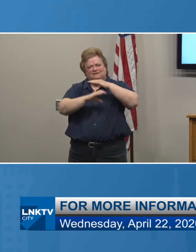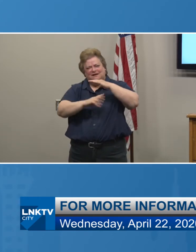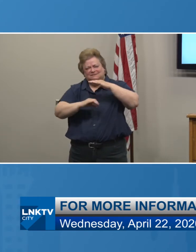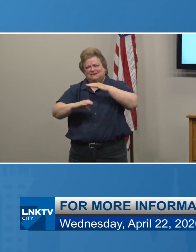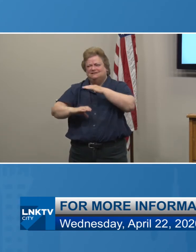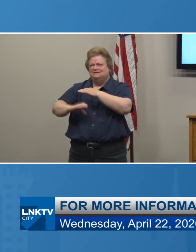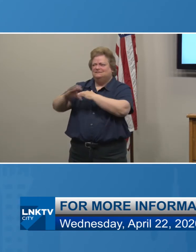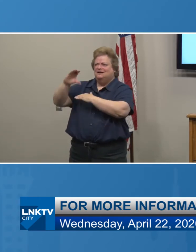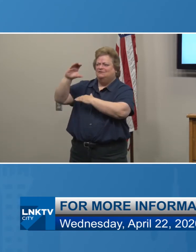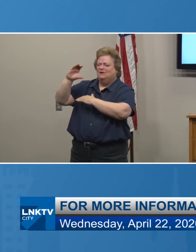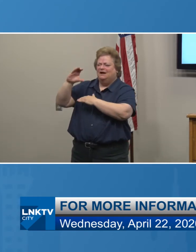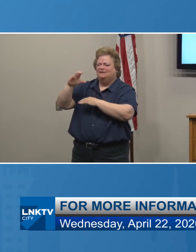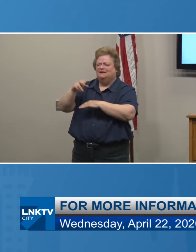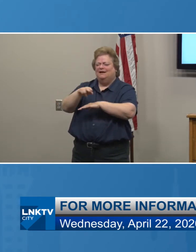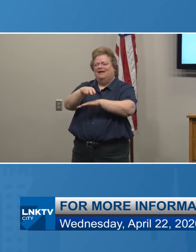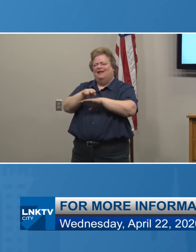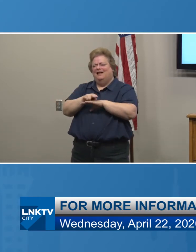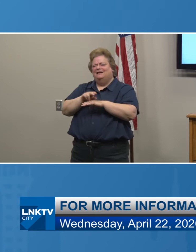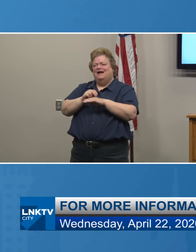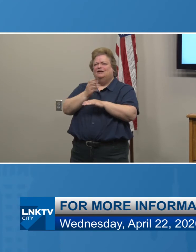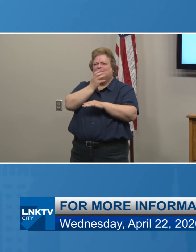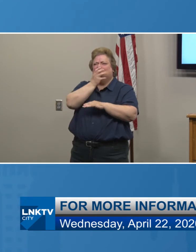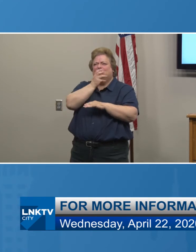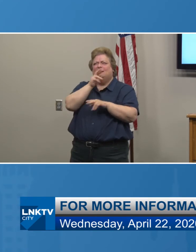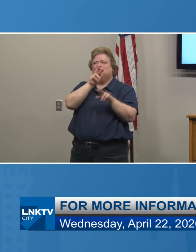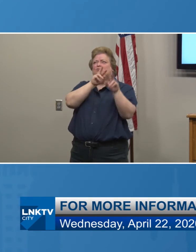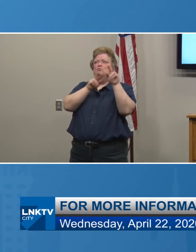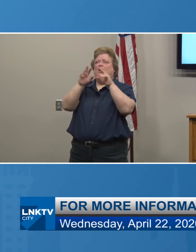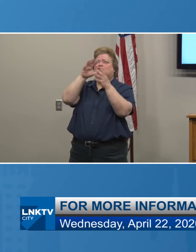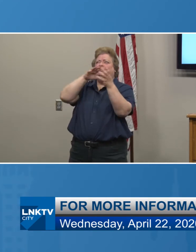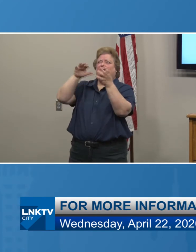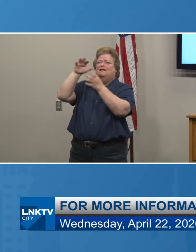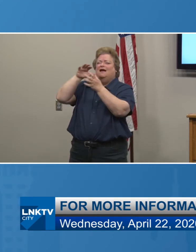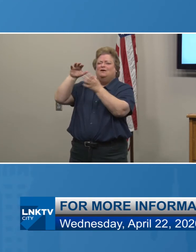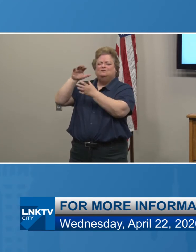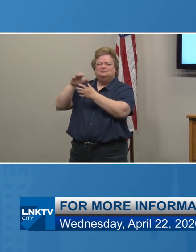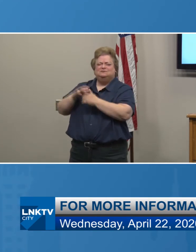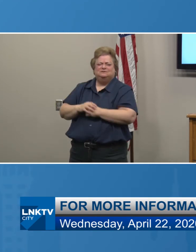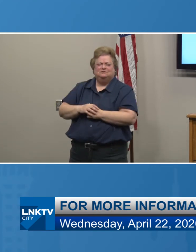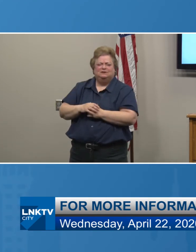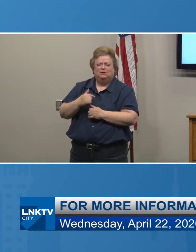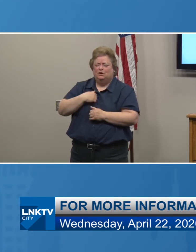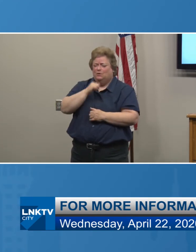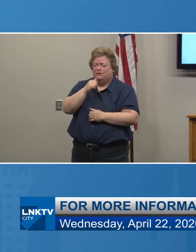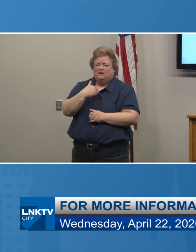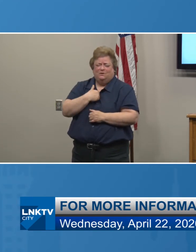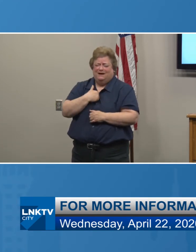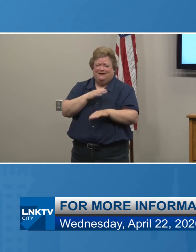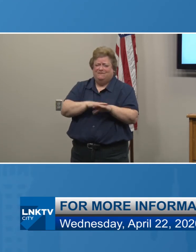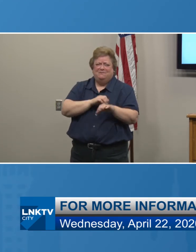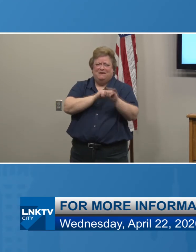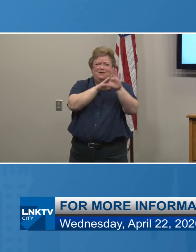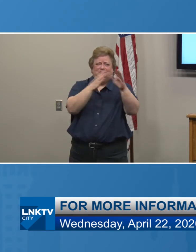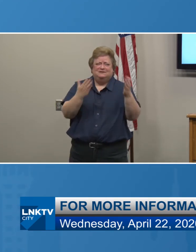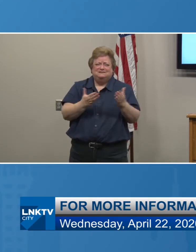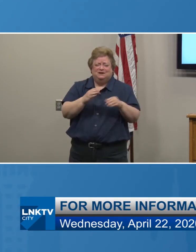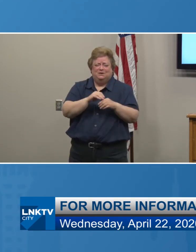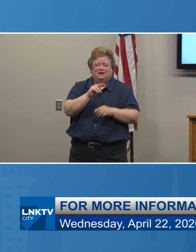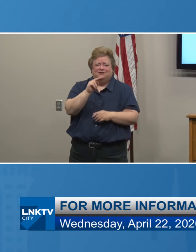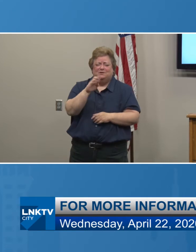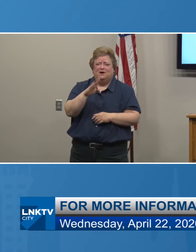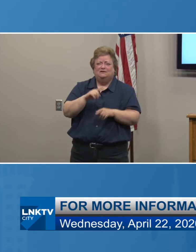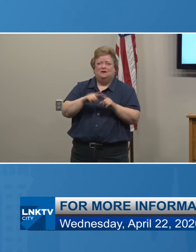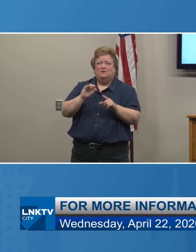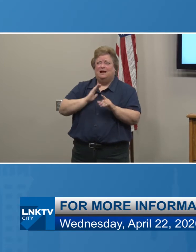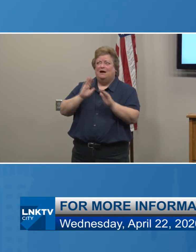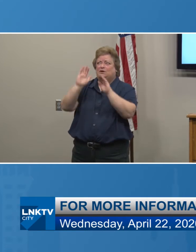sunrises, lie down in the grass and watch the clouds. We don't have the Rocky Mountains in Nebraska, but our